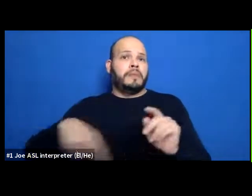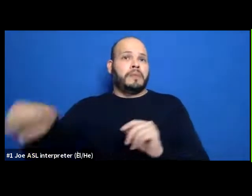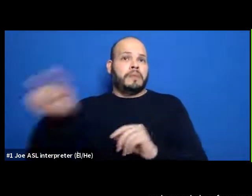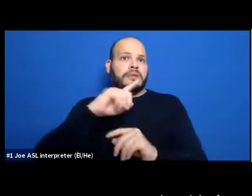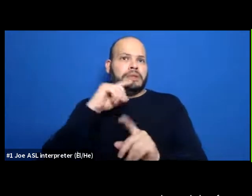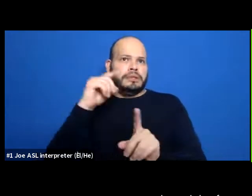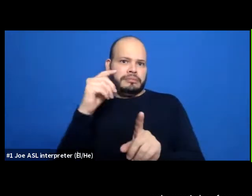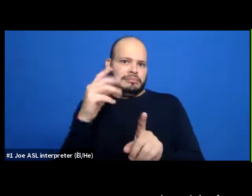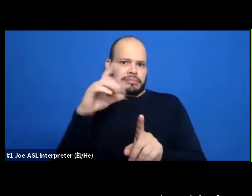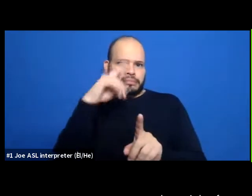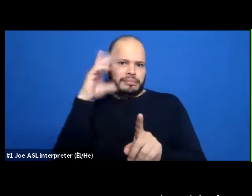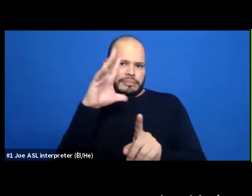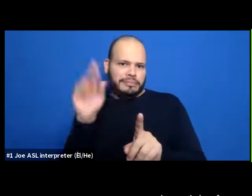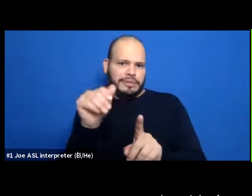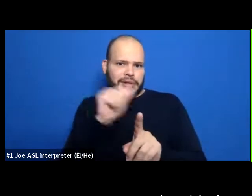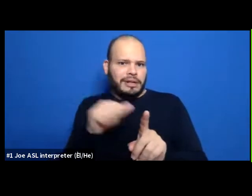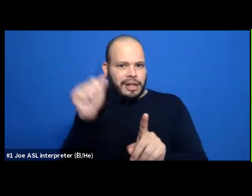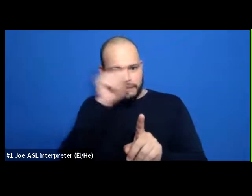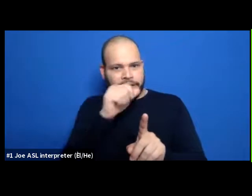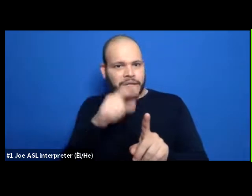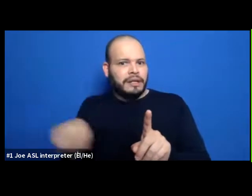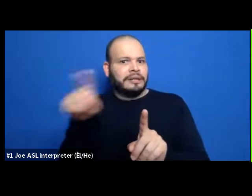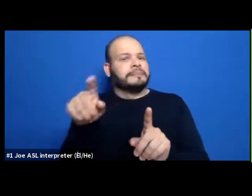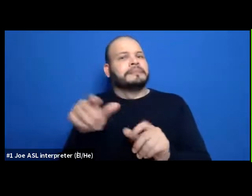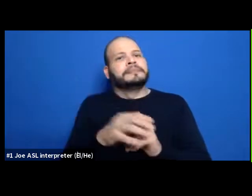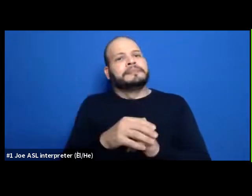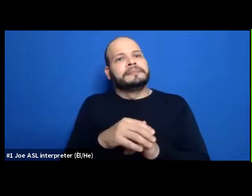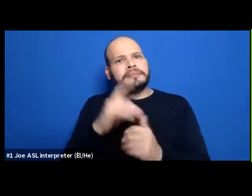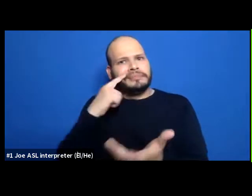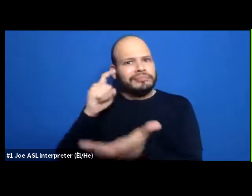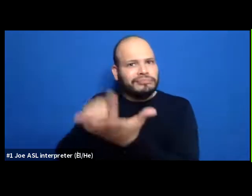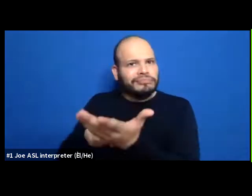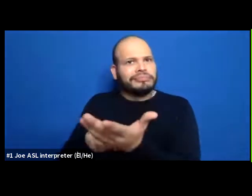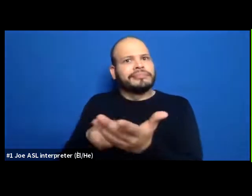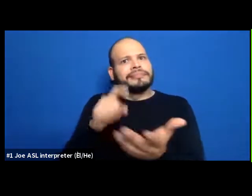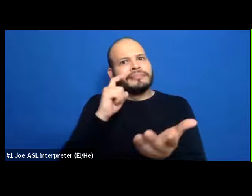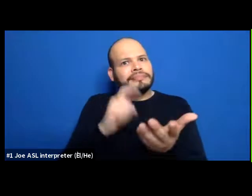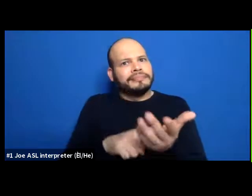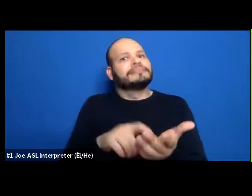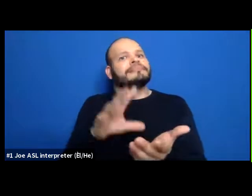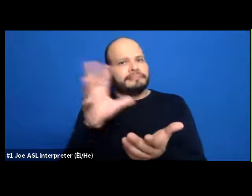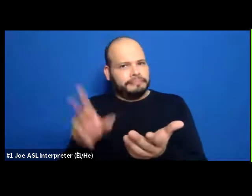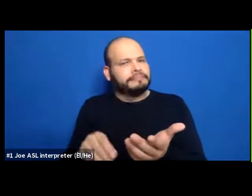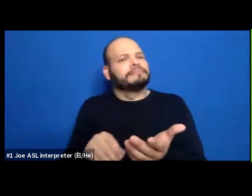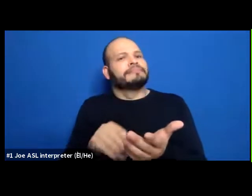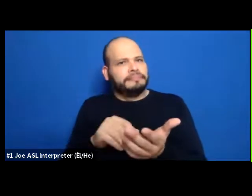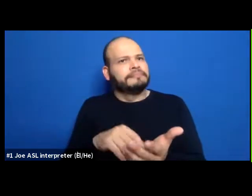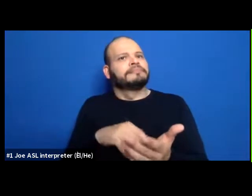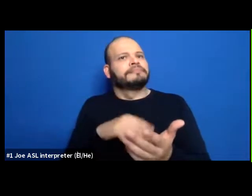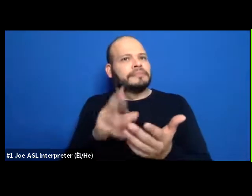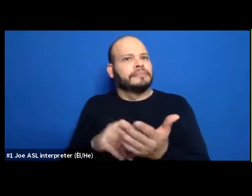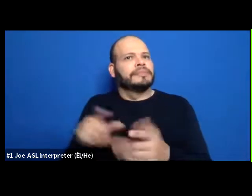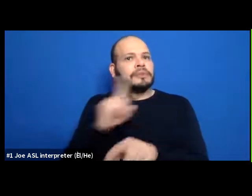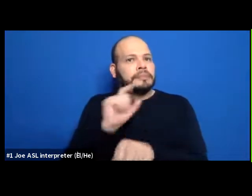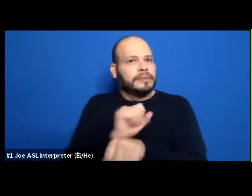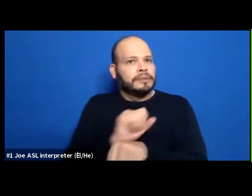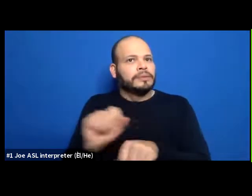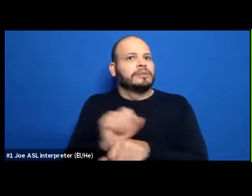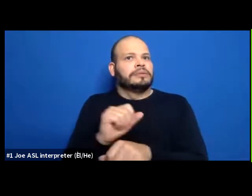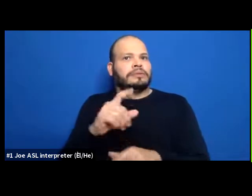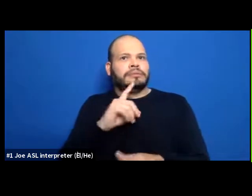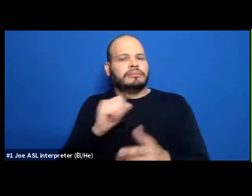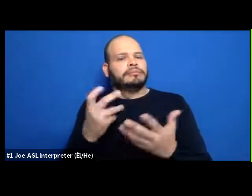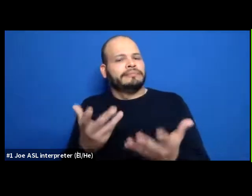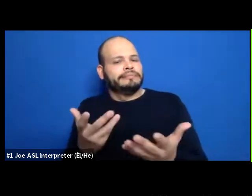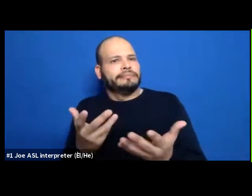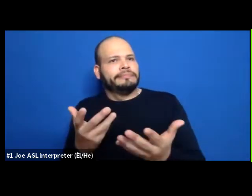saying that, I think it's important to trace that genealogy a little bit, right? The origin of civilization and teaching